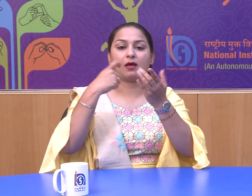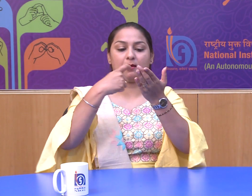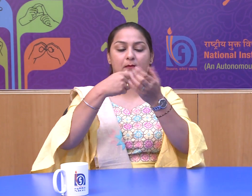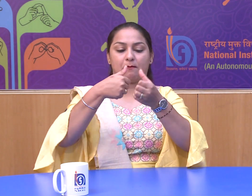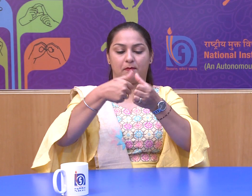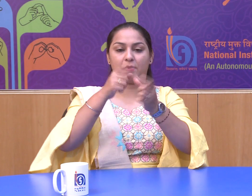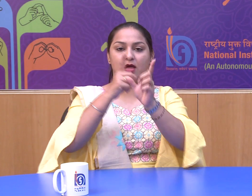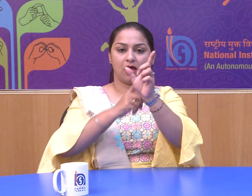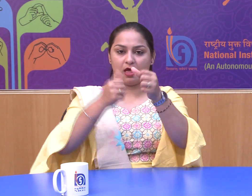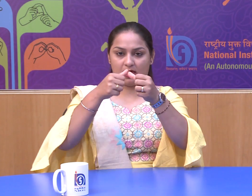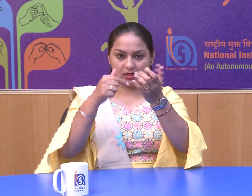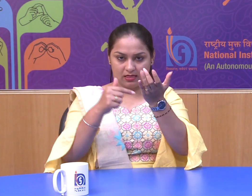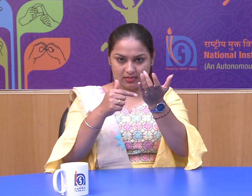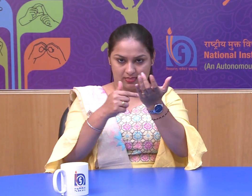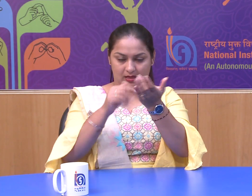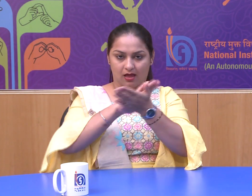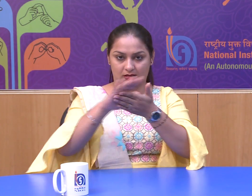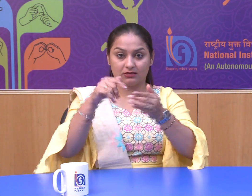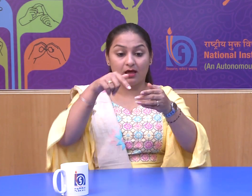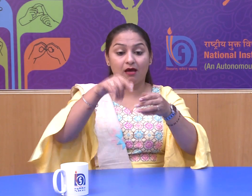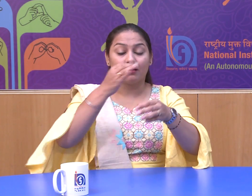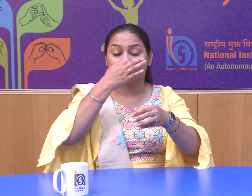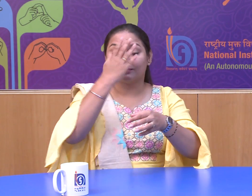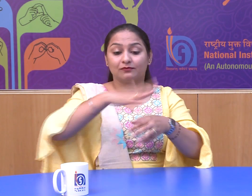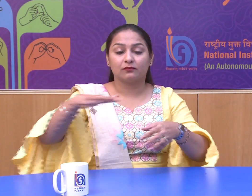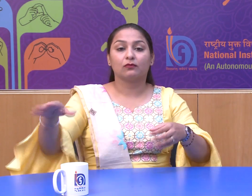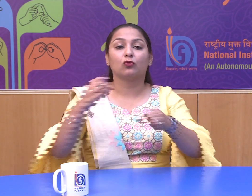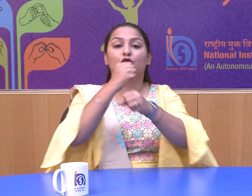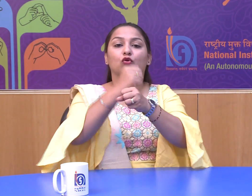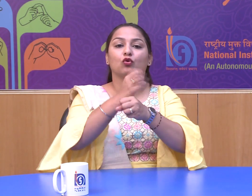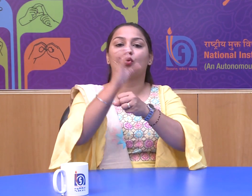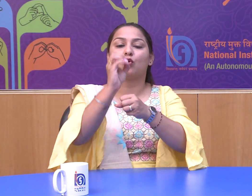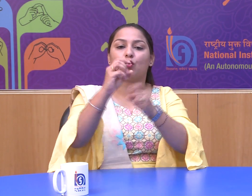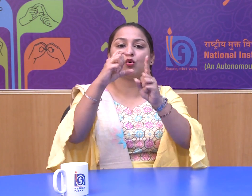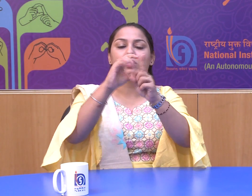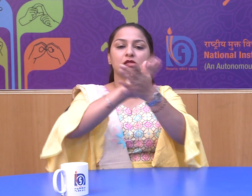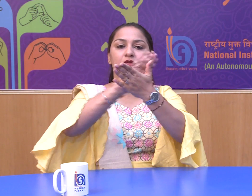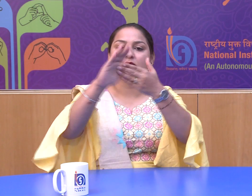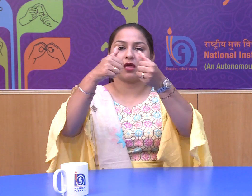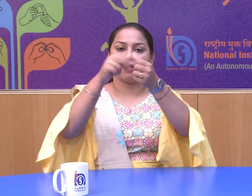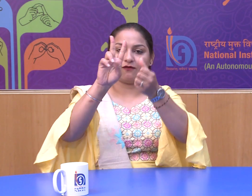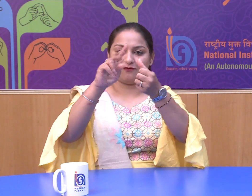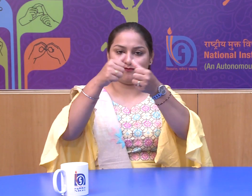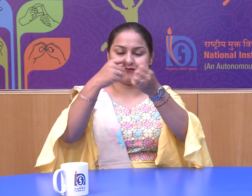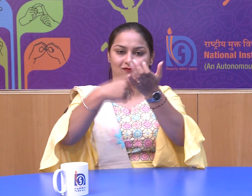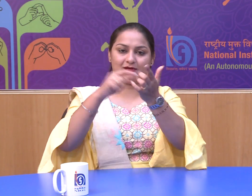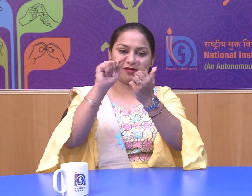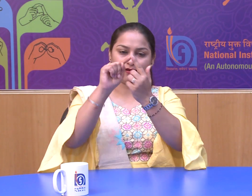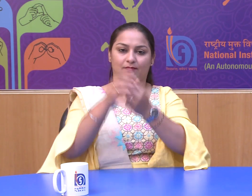the river Godavari. The Satvahanas soon entered into